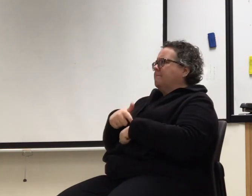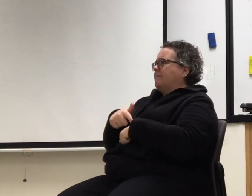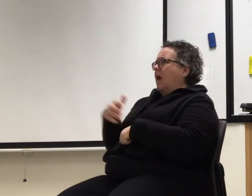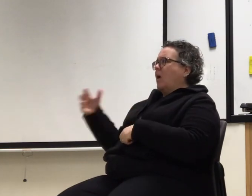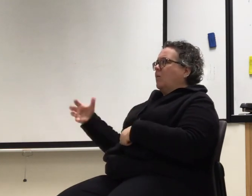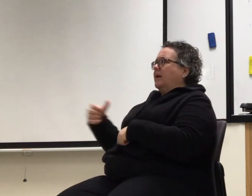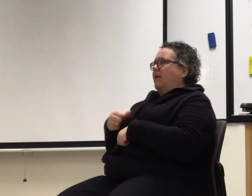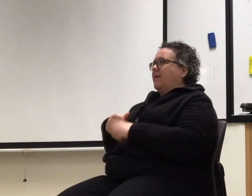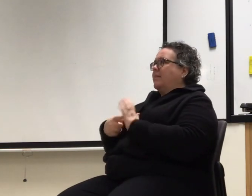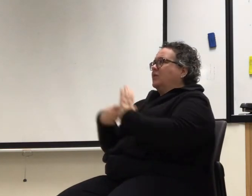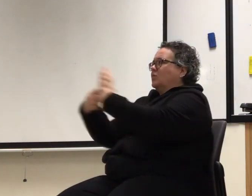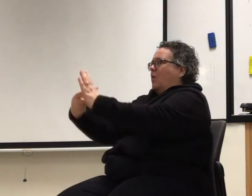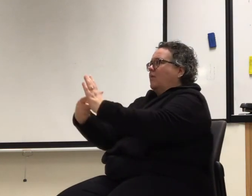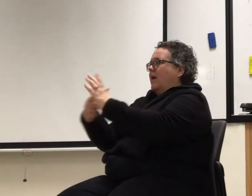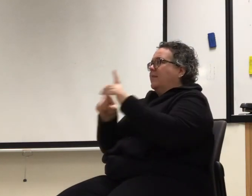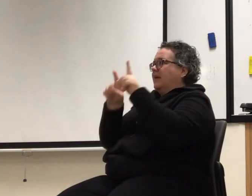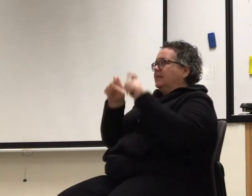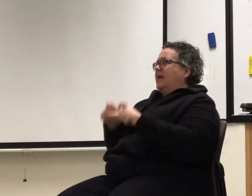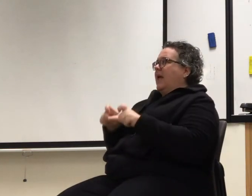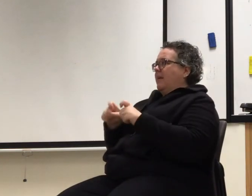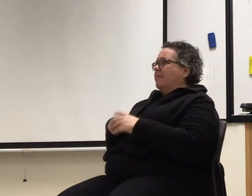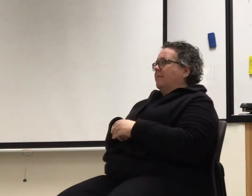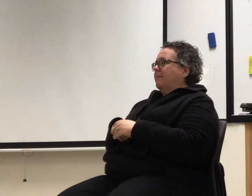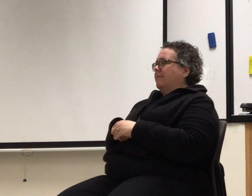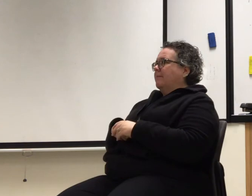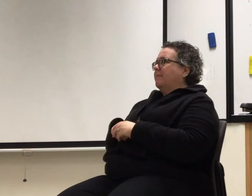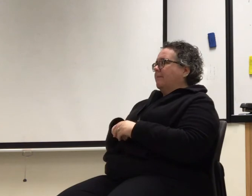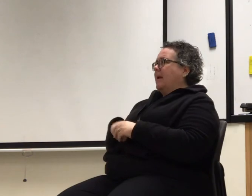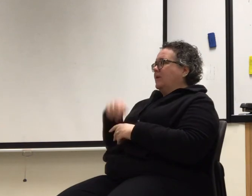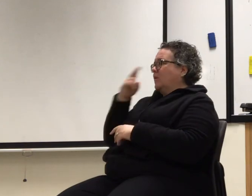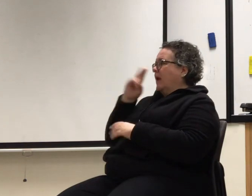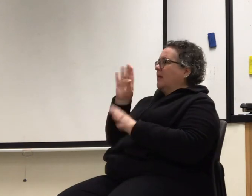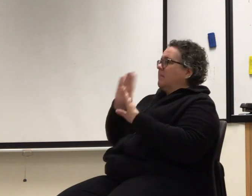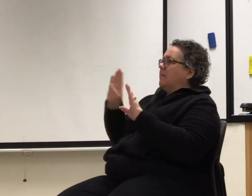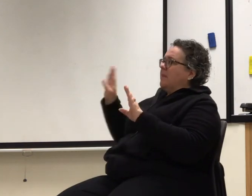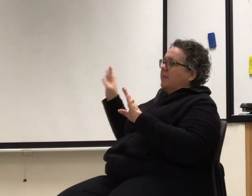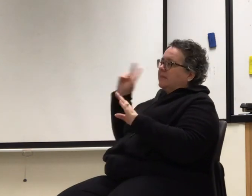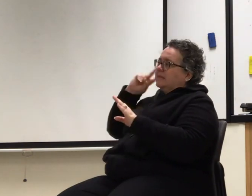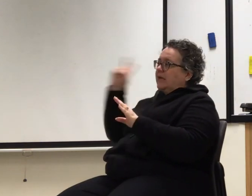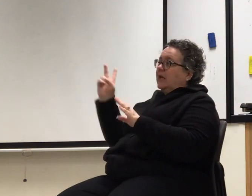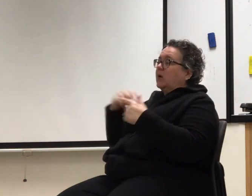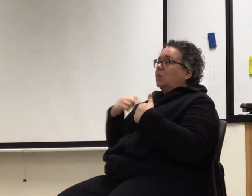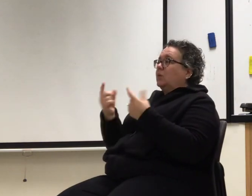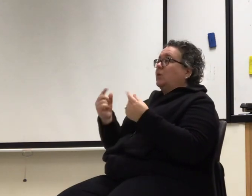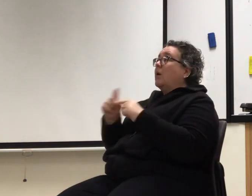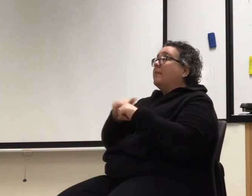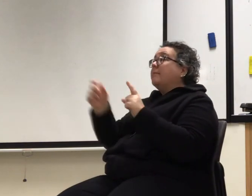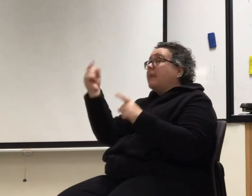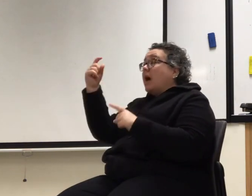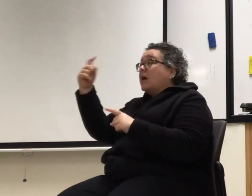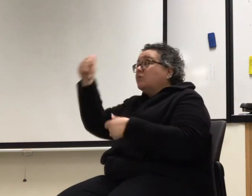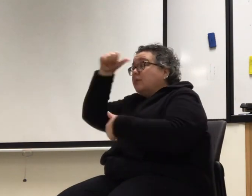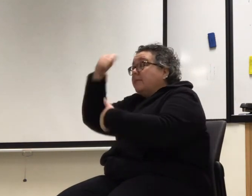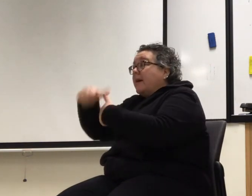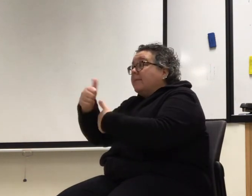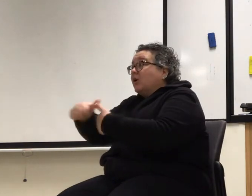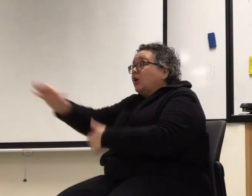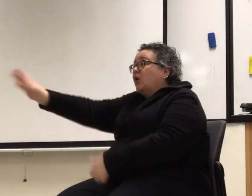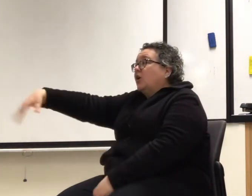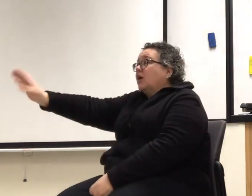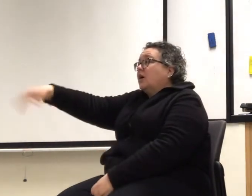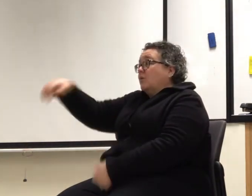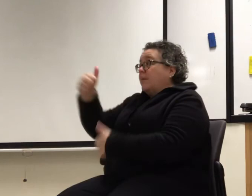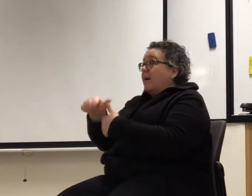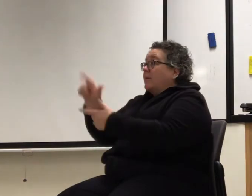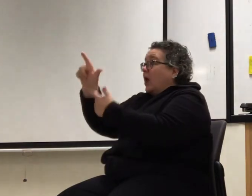get them out and get an exam up here so you can look and see how you did on that. And just be sure you turn this in today.